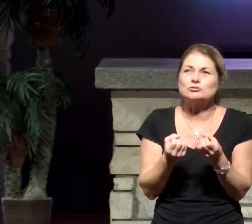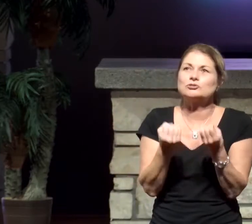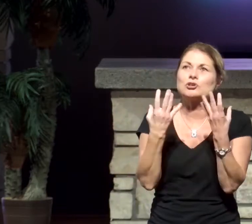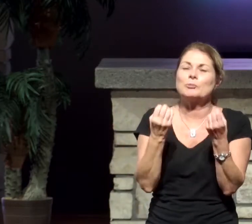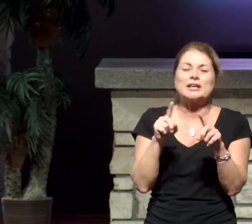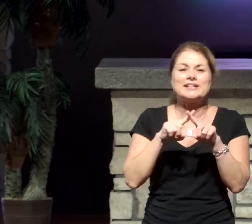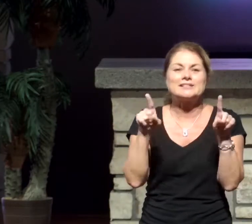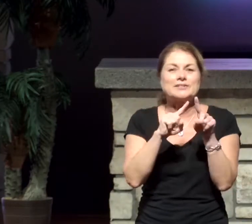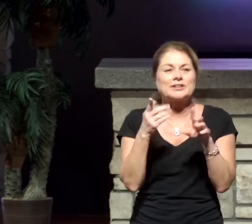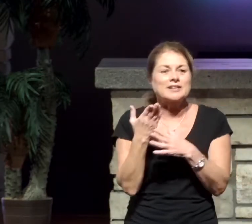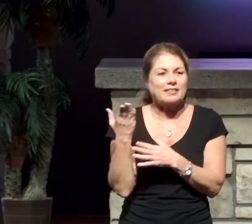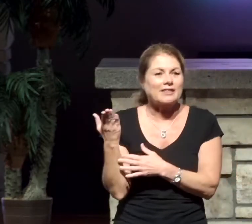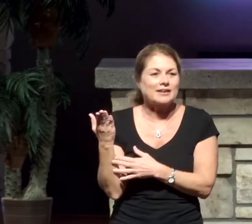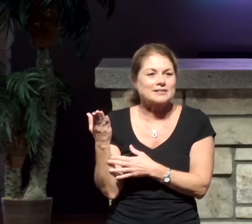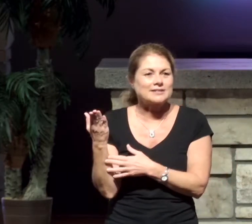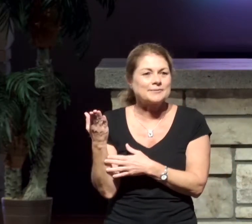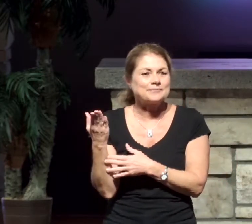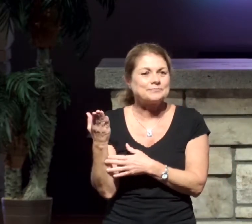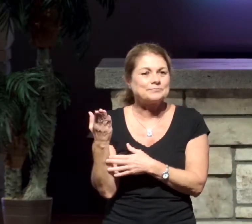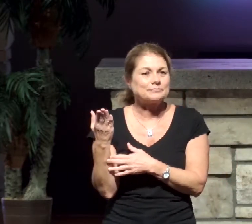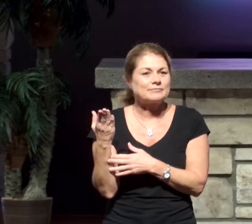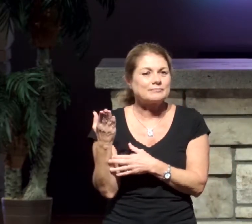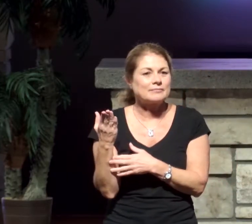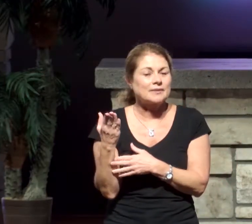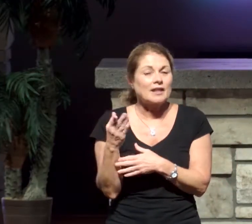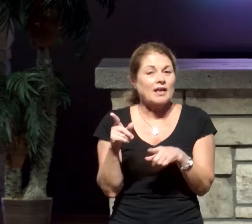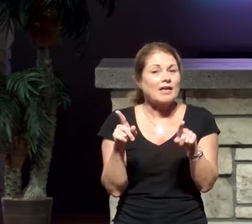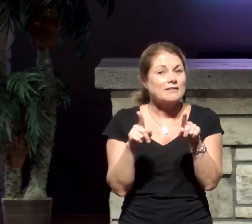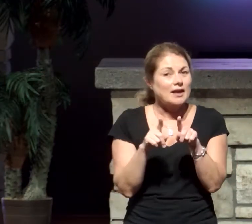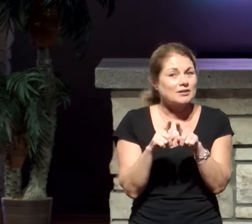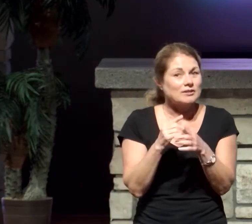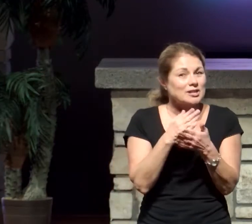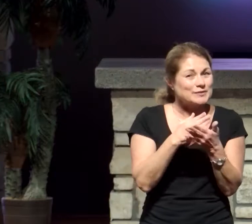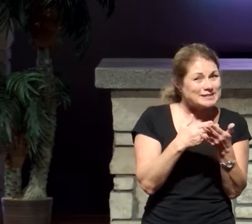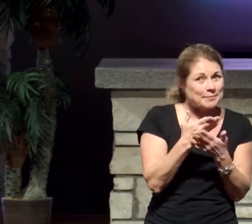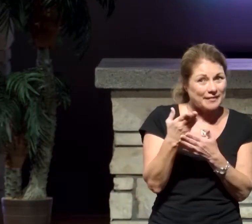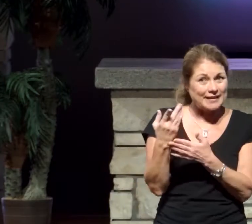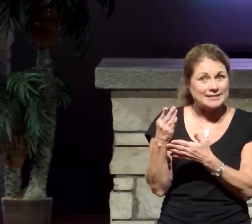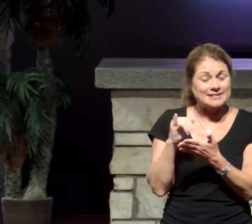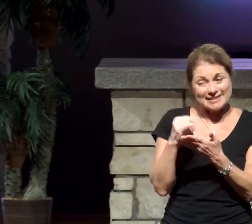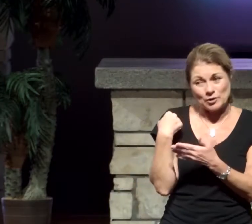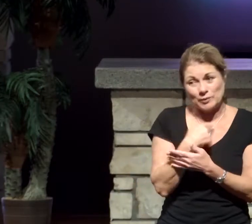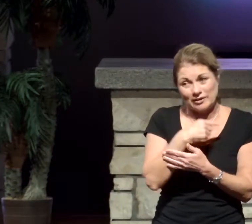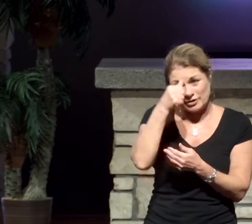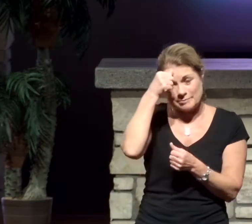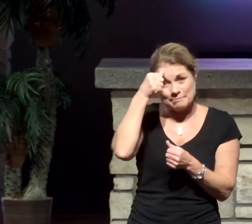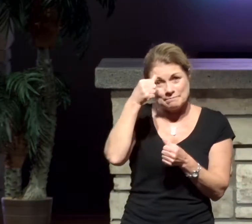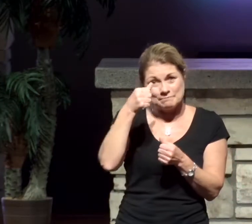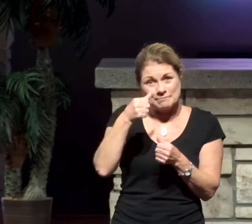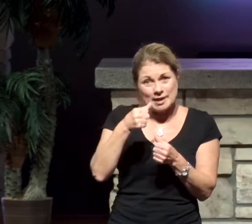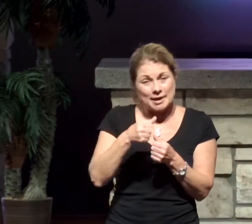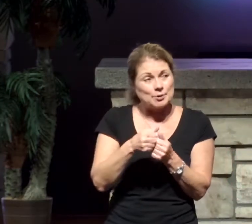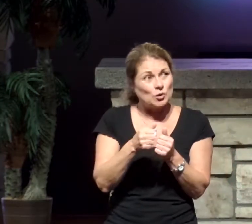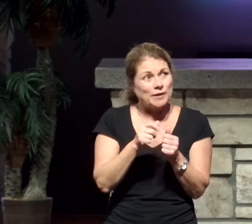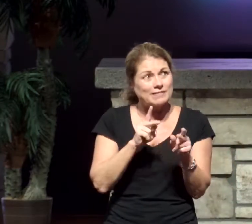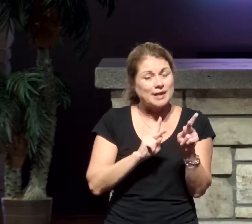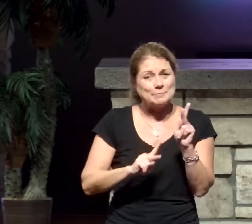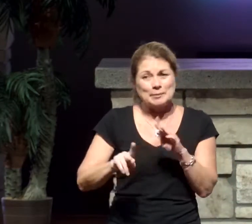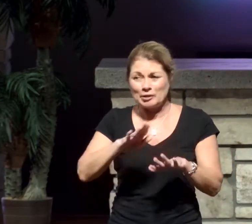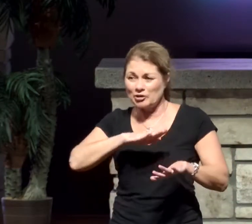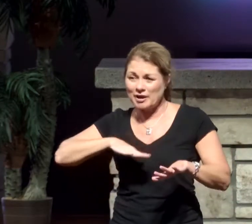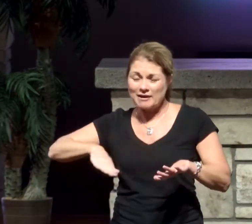things. And you know what? In addition to all of those things, some of the things that we remember are when the people around